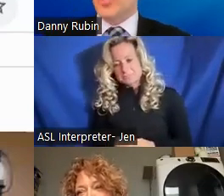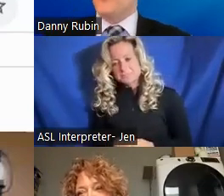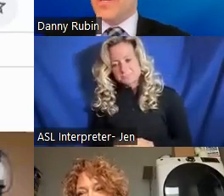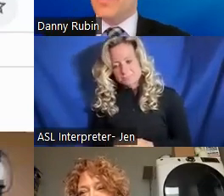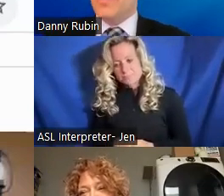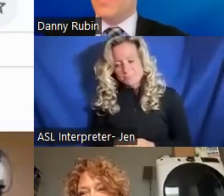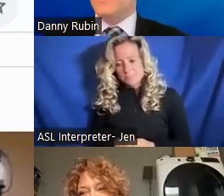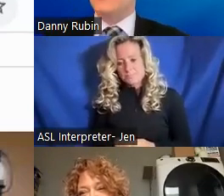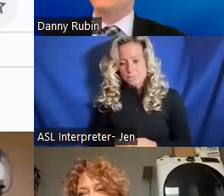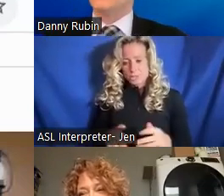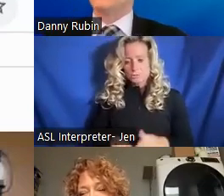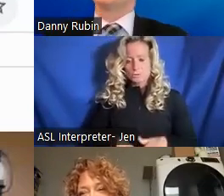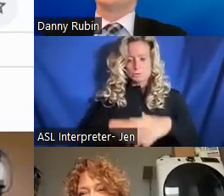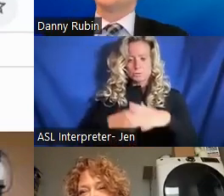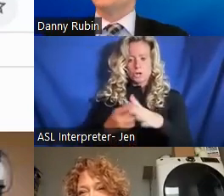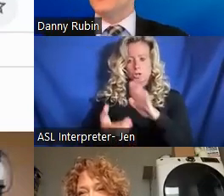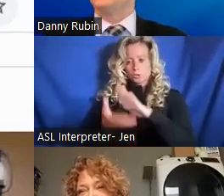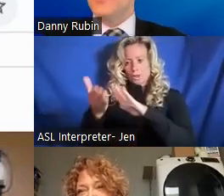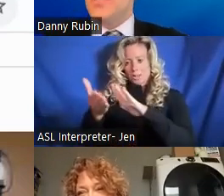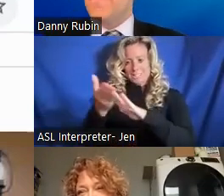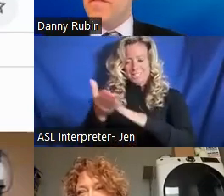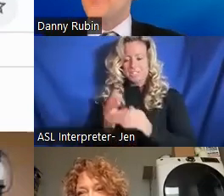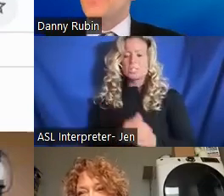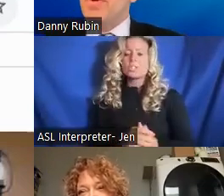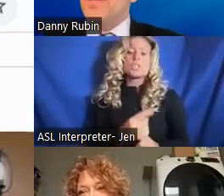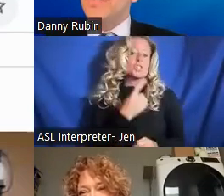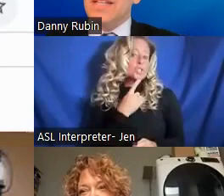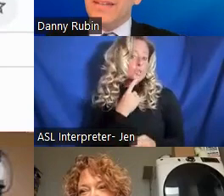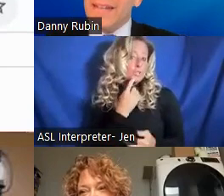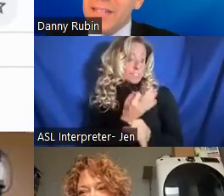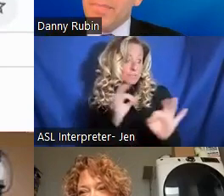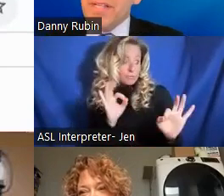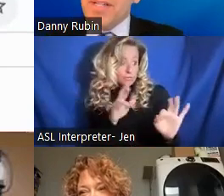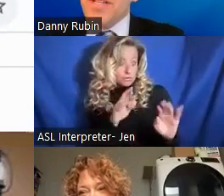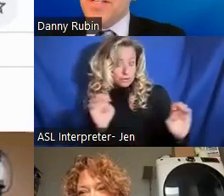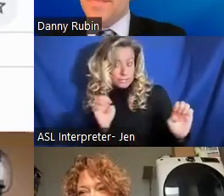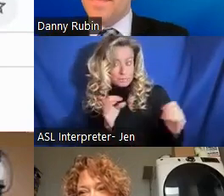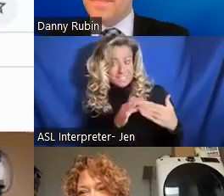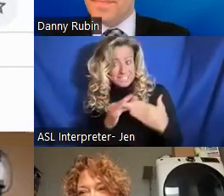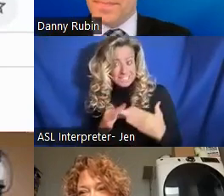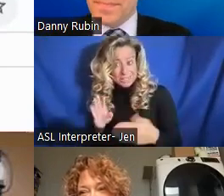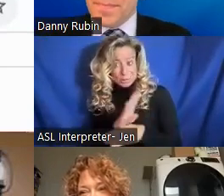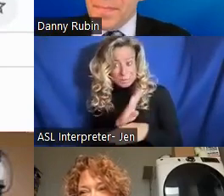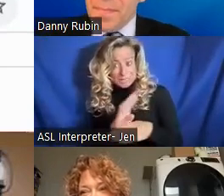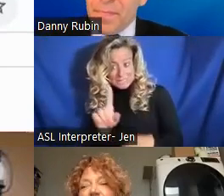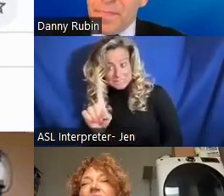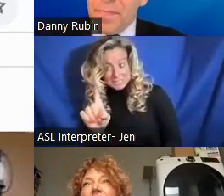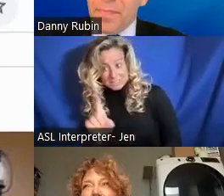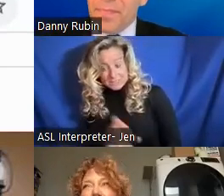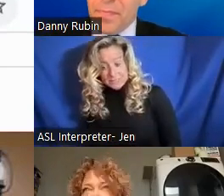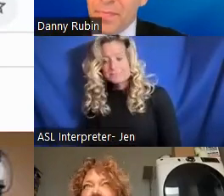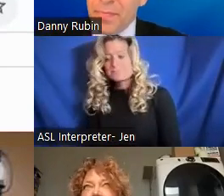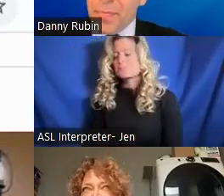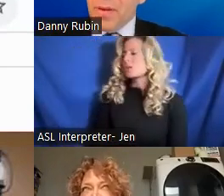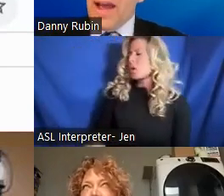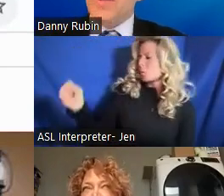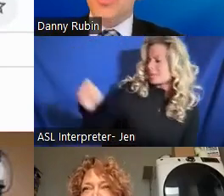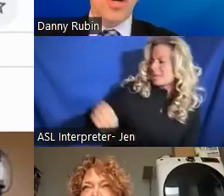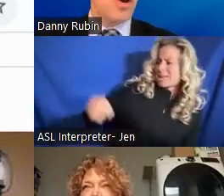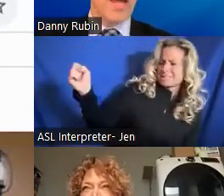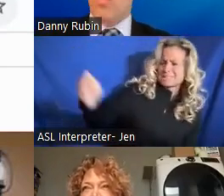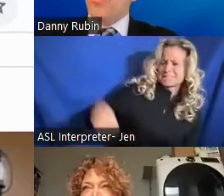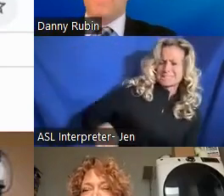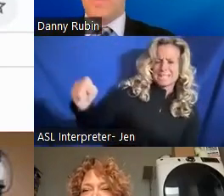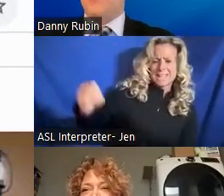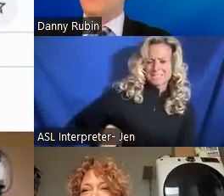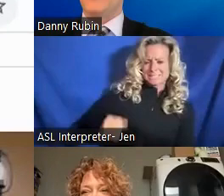to get it going, right? And even though, so you said you did it for free, but did it lead to business? Yes, yes, so How